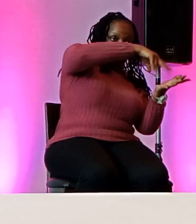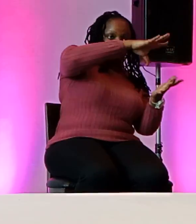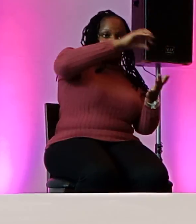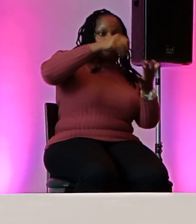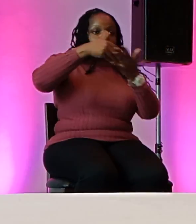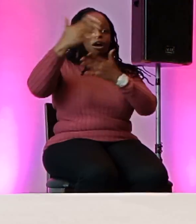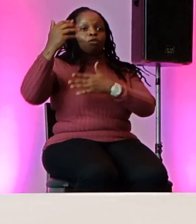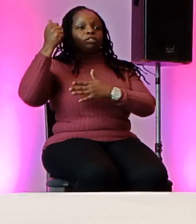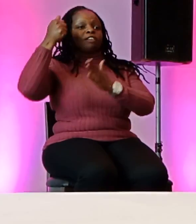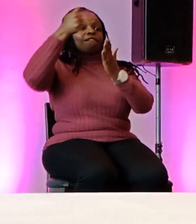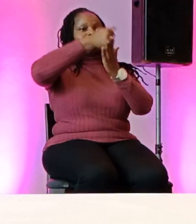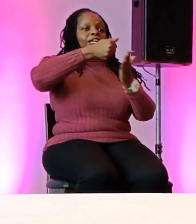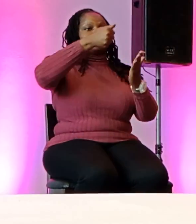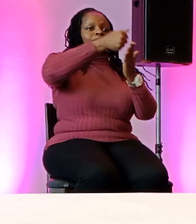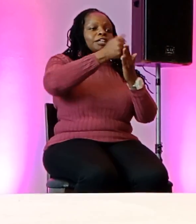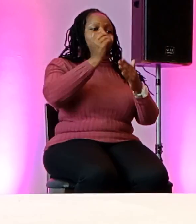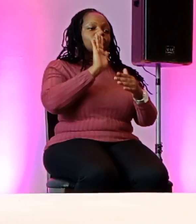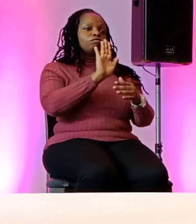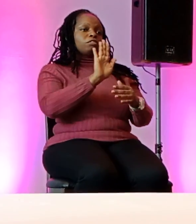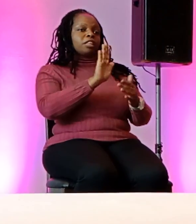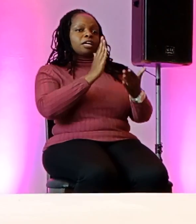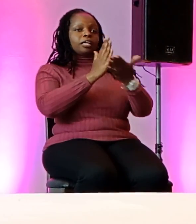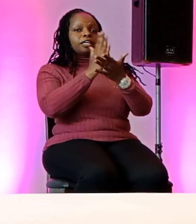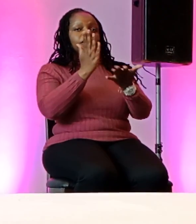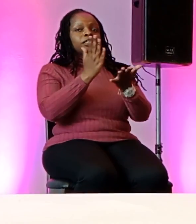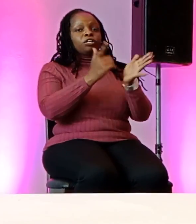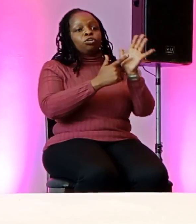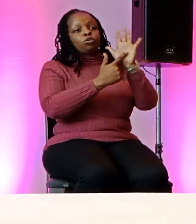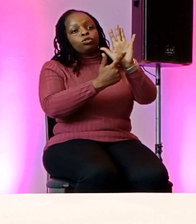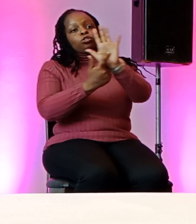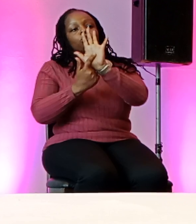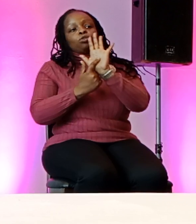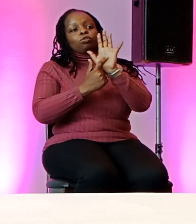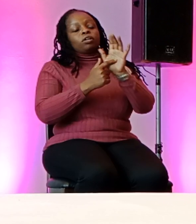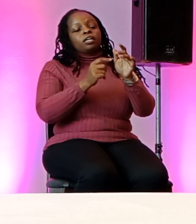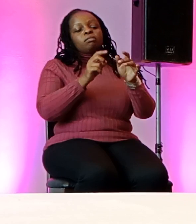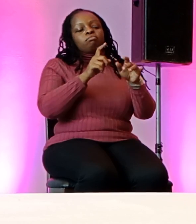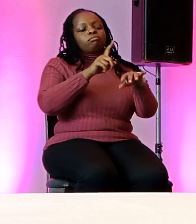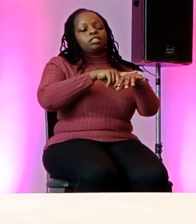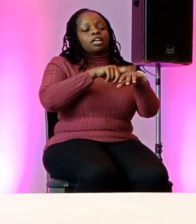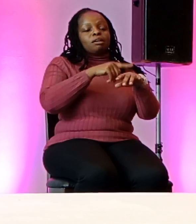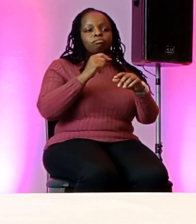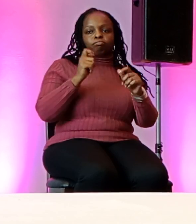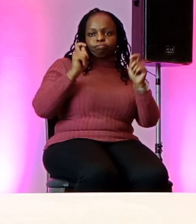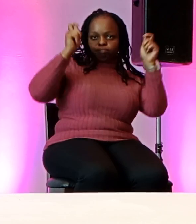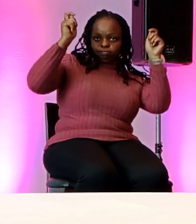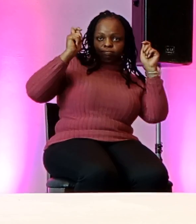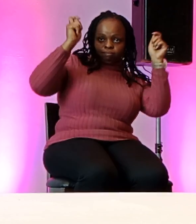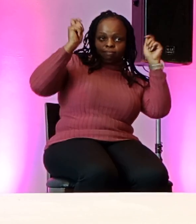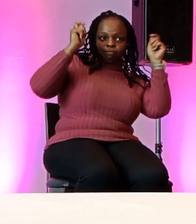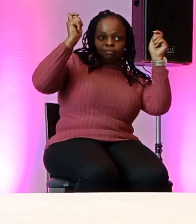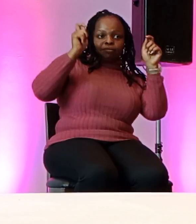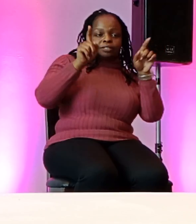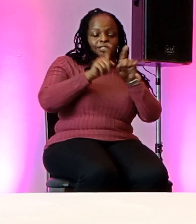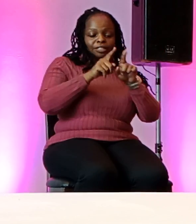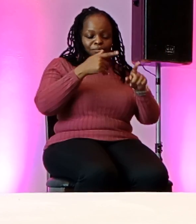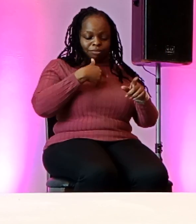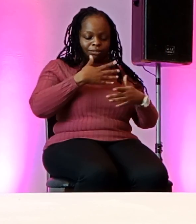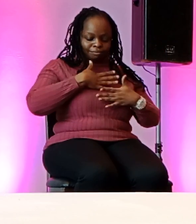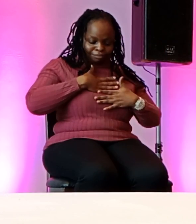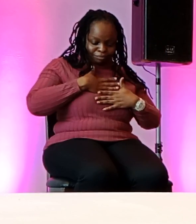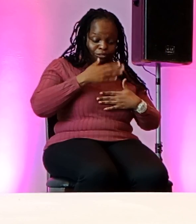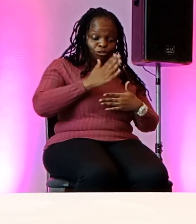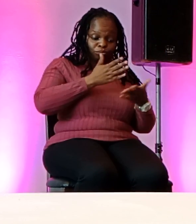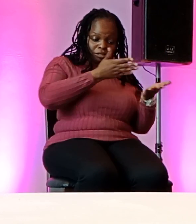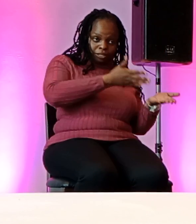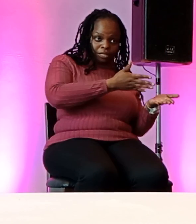their rights. You saw it during the demonstrations. I am also humbled today to be here